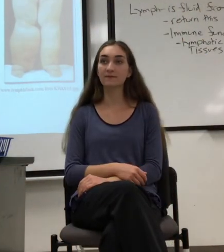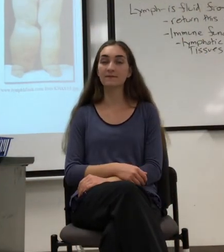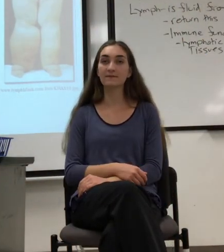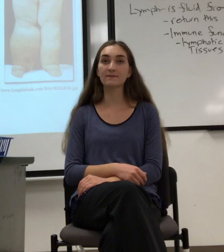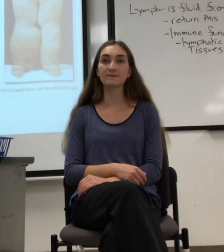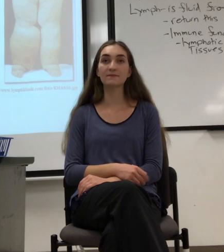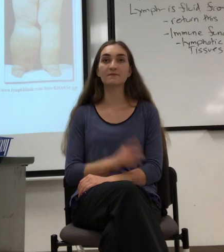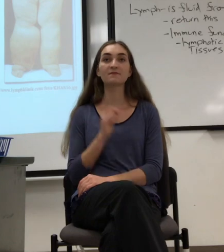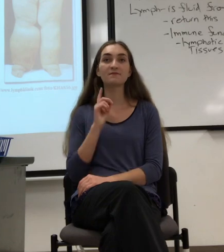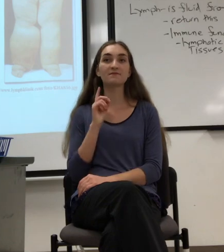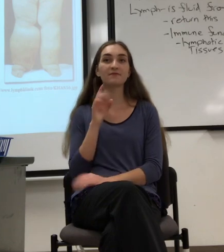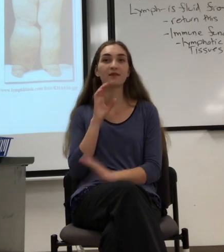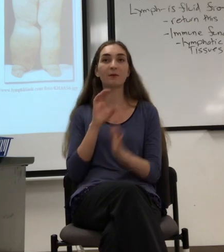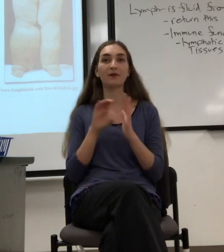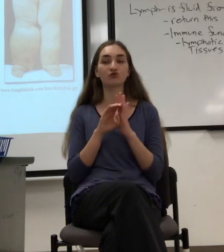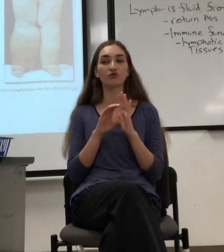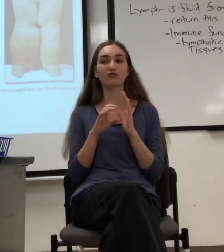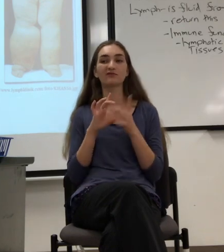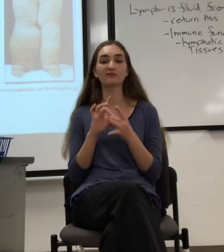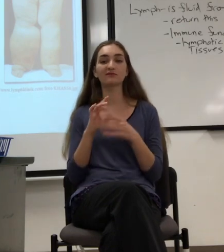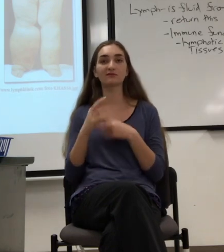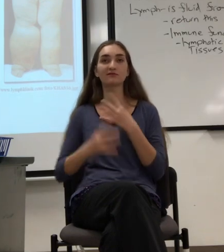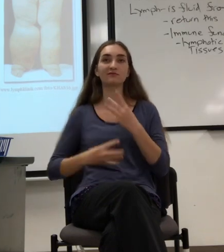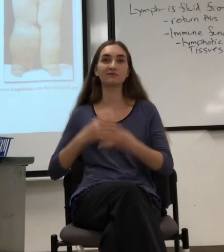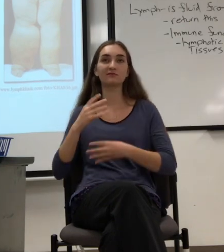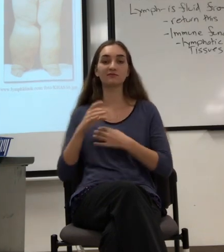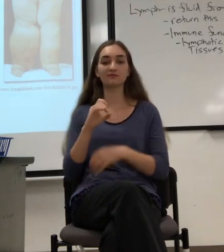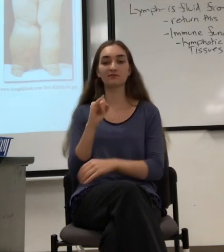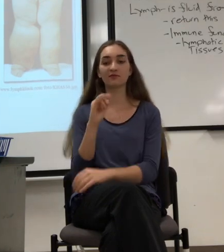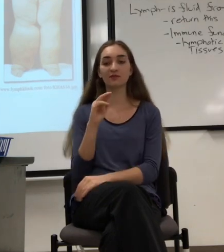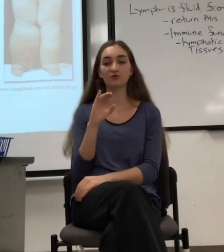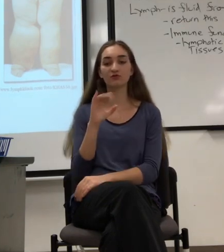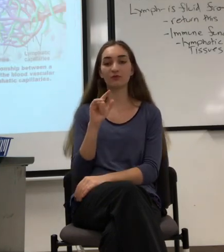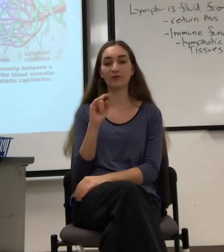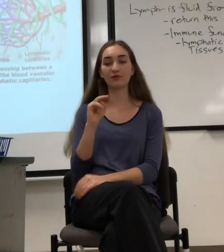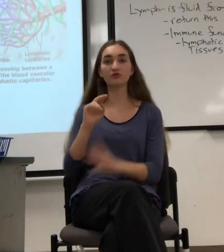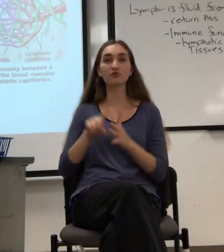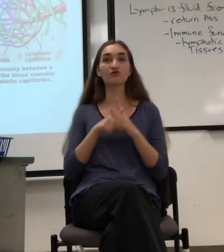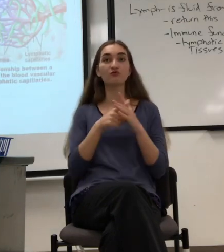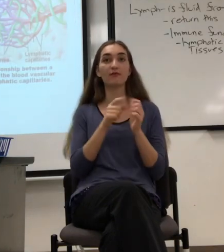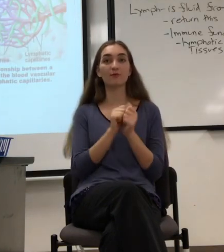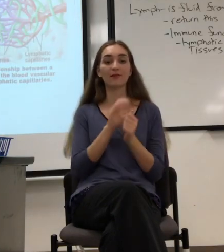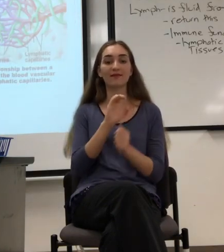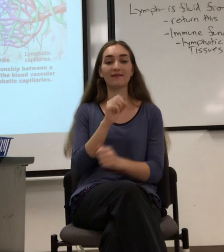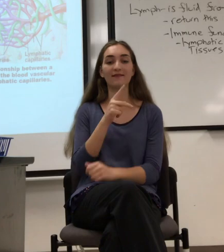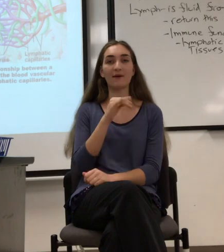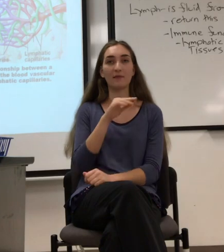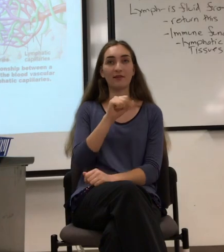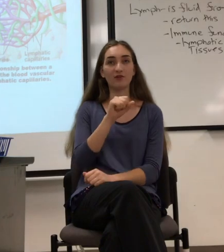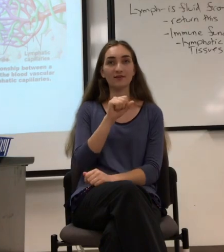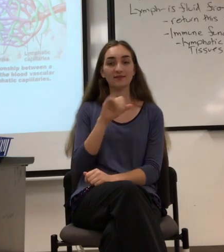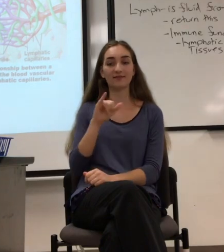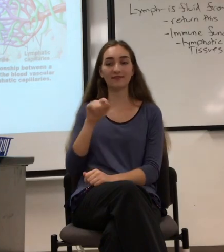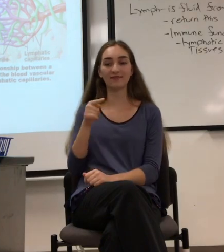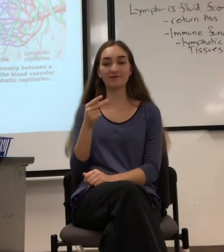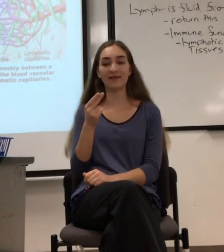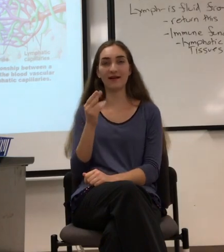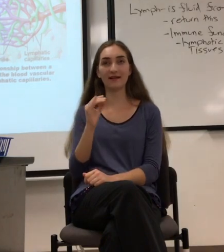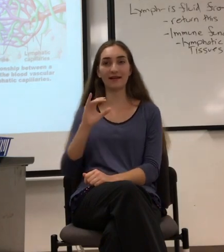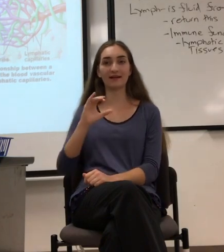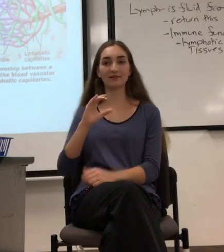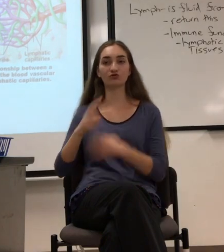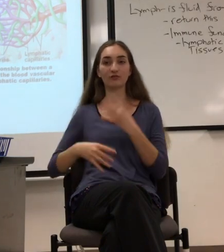So here's a picture of the circulation, starting with the capillaries. Lymphatic circulation begins at the capillary